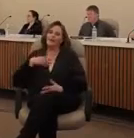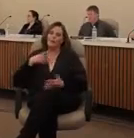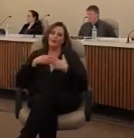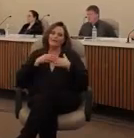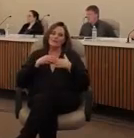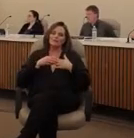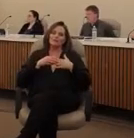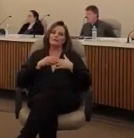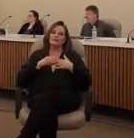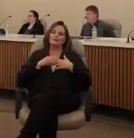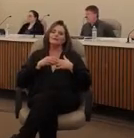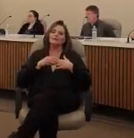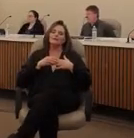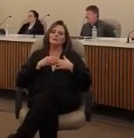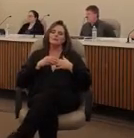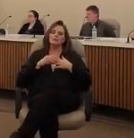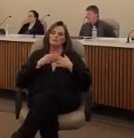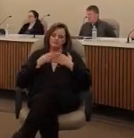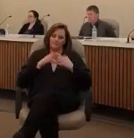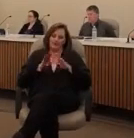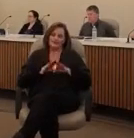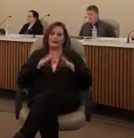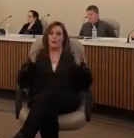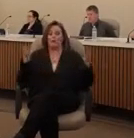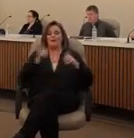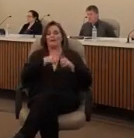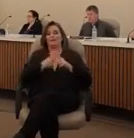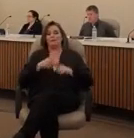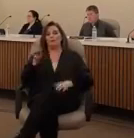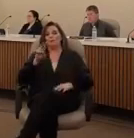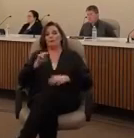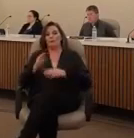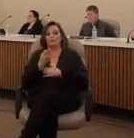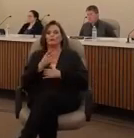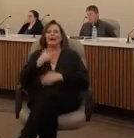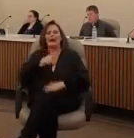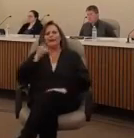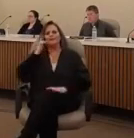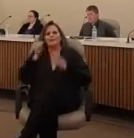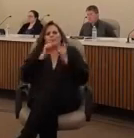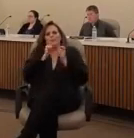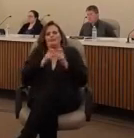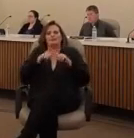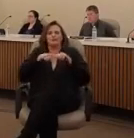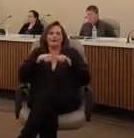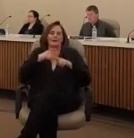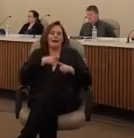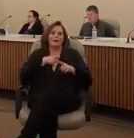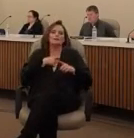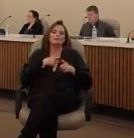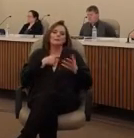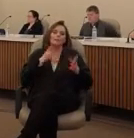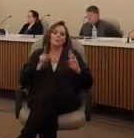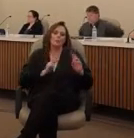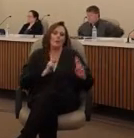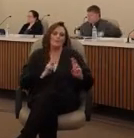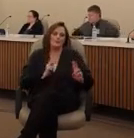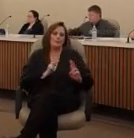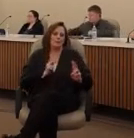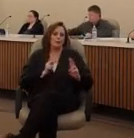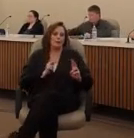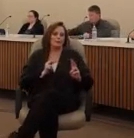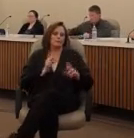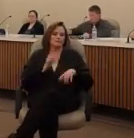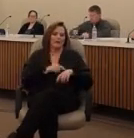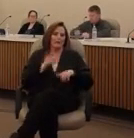2 a.m. I mean, I think they're going to adjust depending on what the neighborhood demand is. Yeah, I know all businesses like flexibility to do what they want,